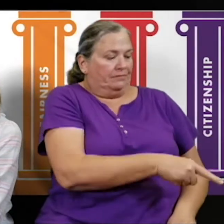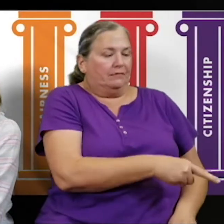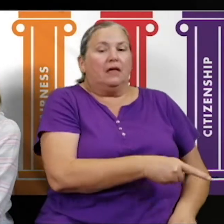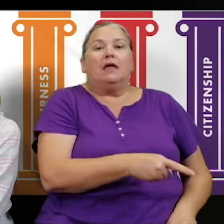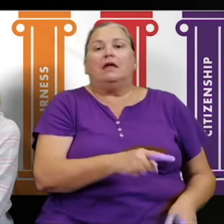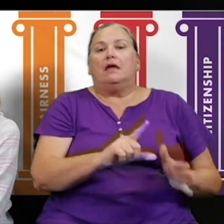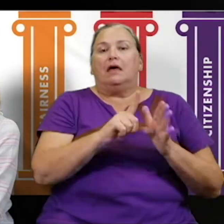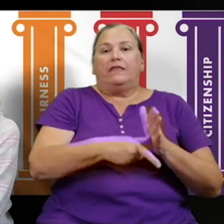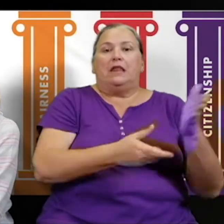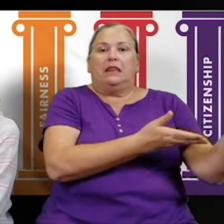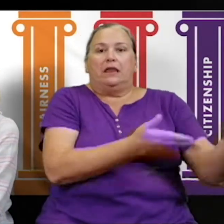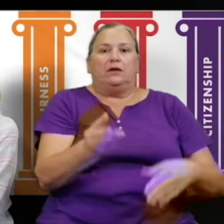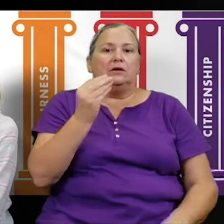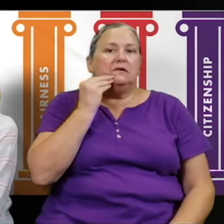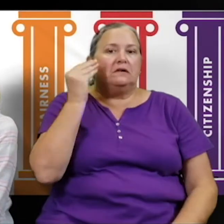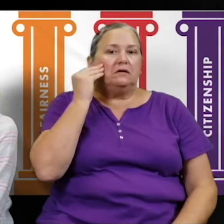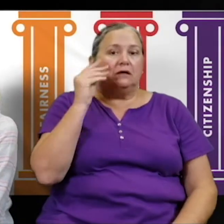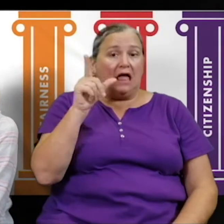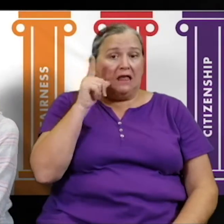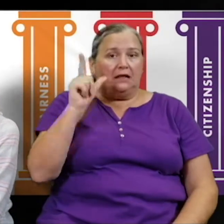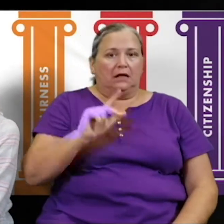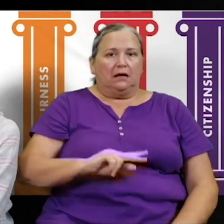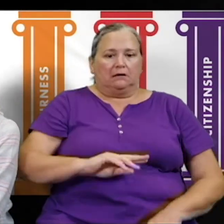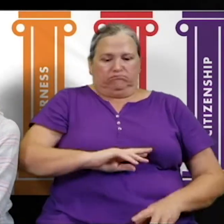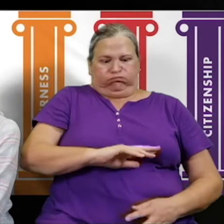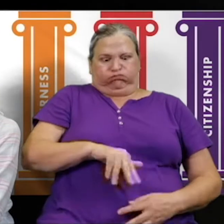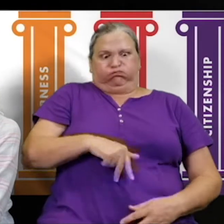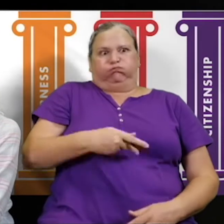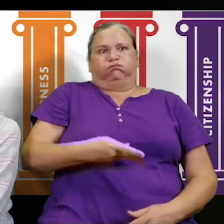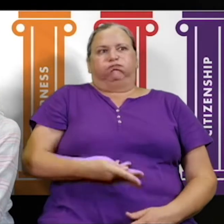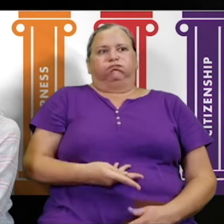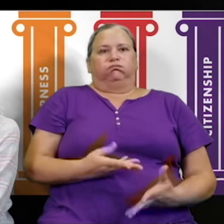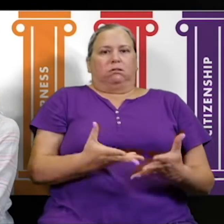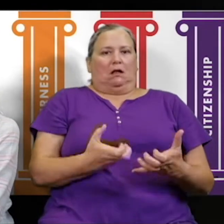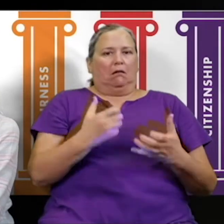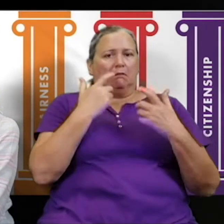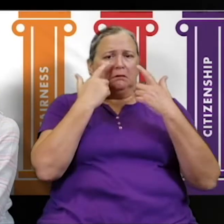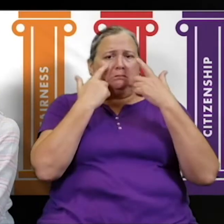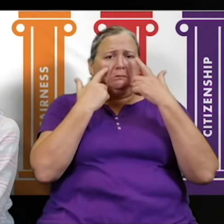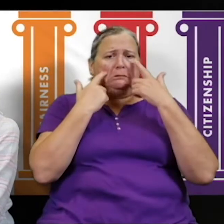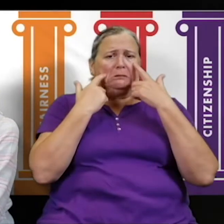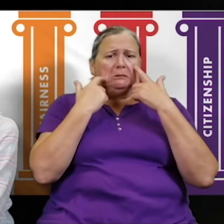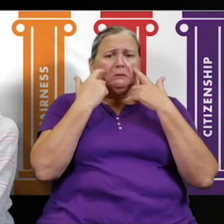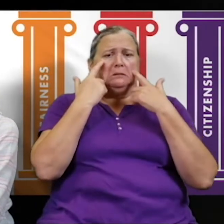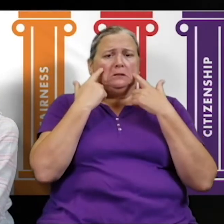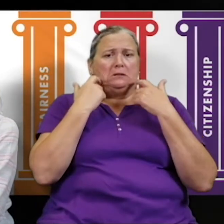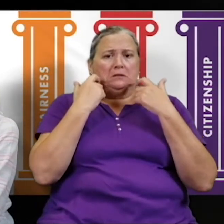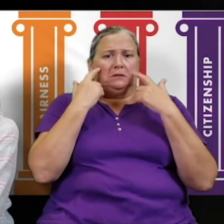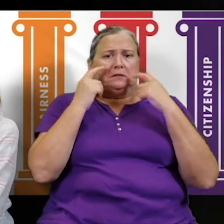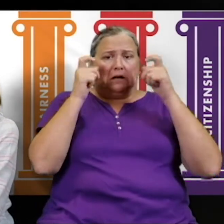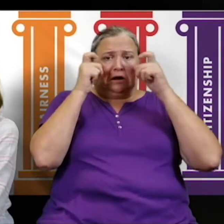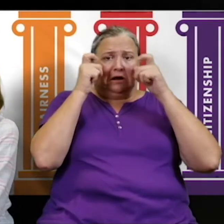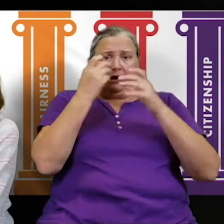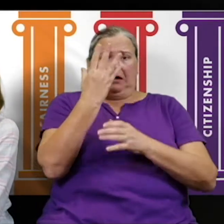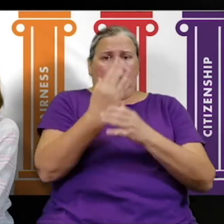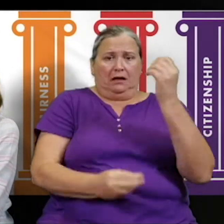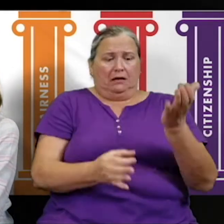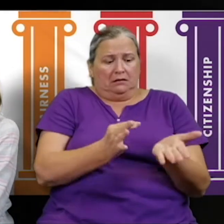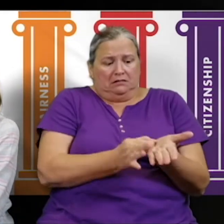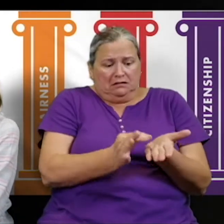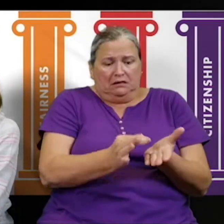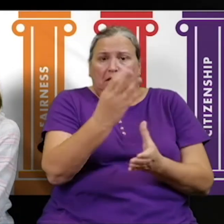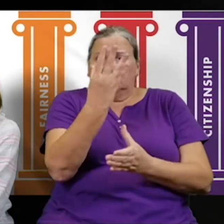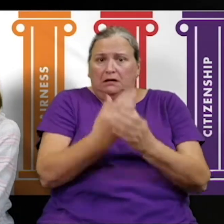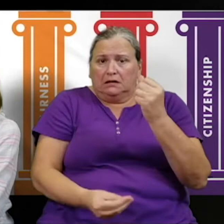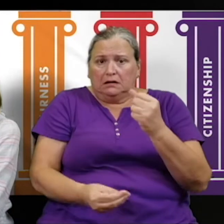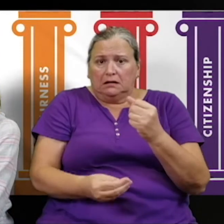home." Lily's stomach lurched. She felt like crying. Her glasses were gone. Her quarters were